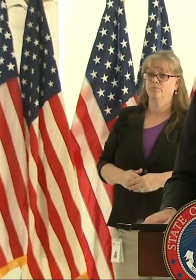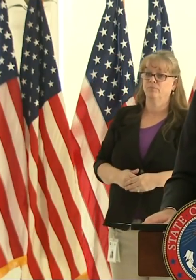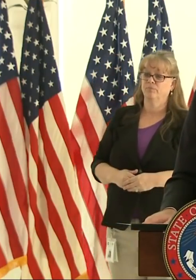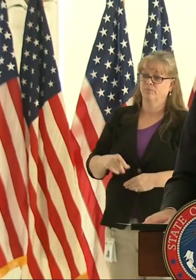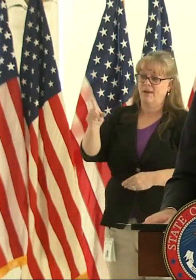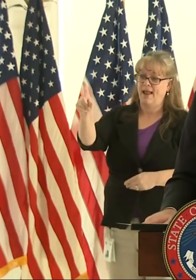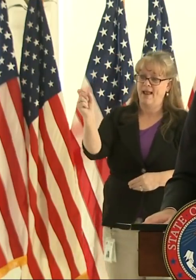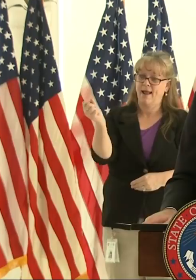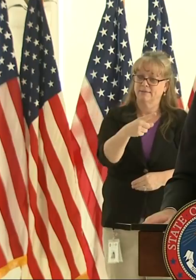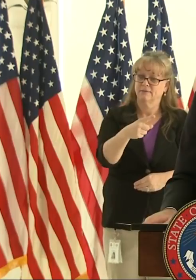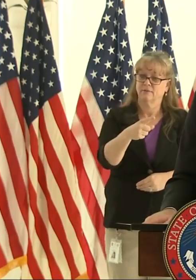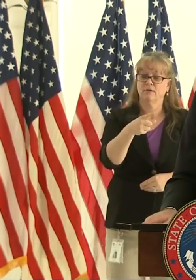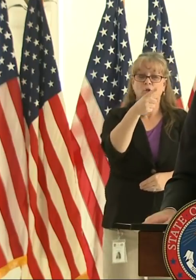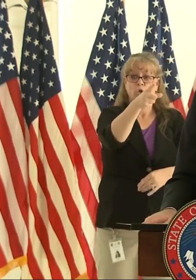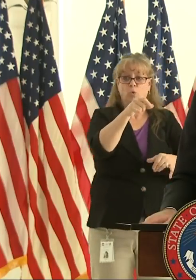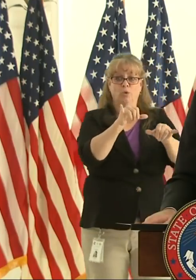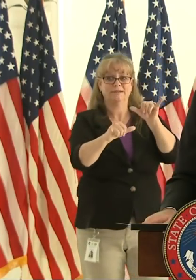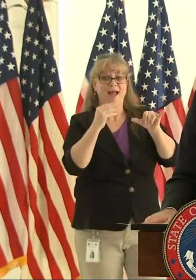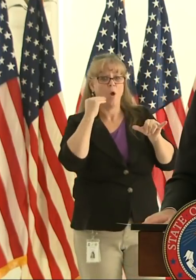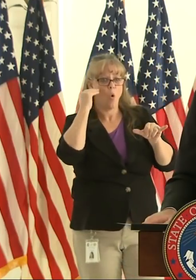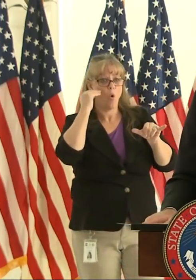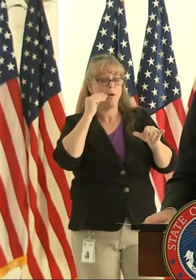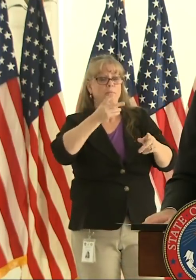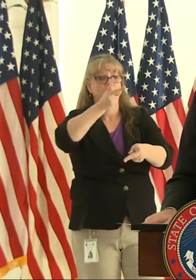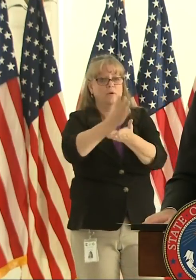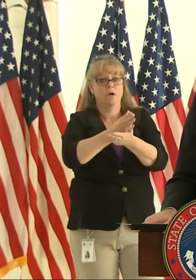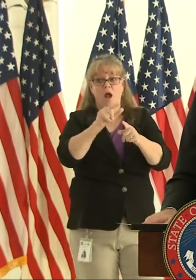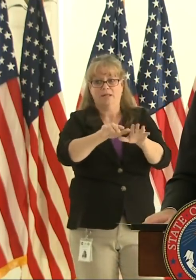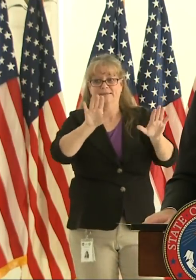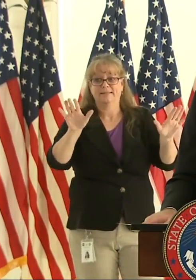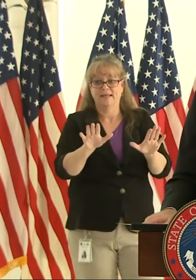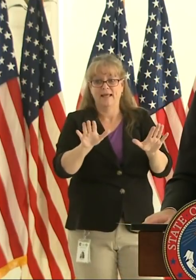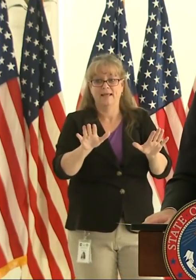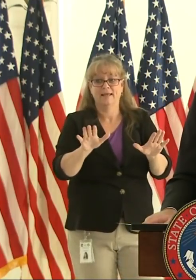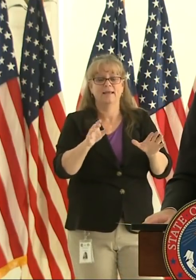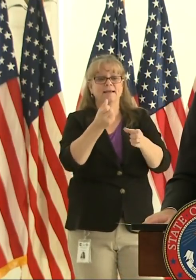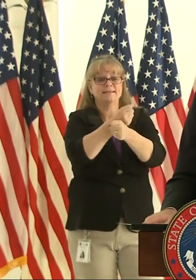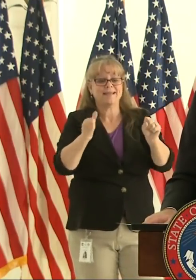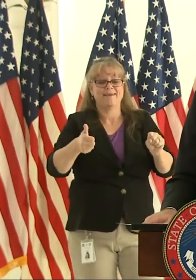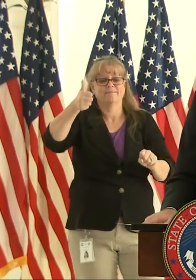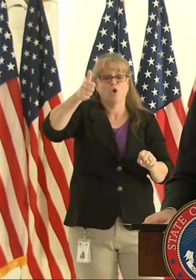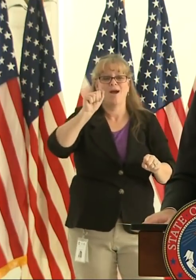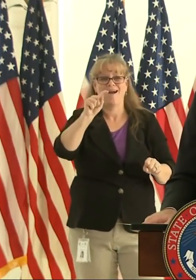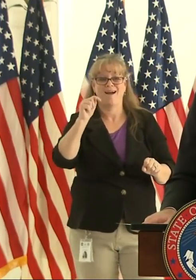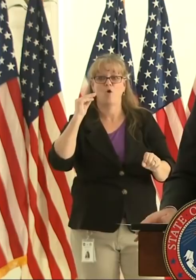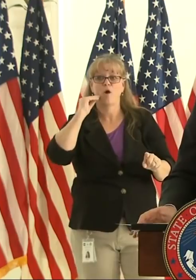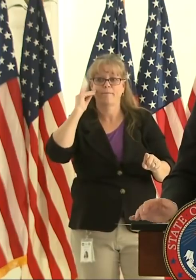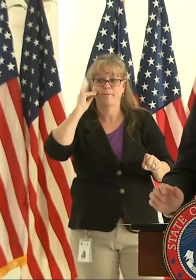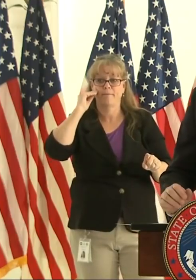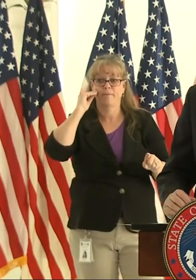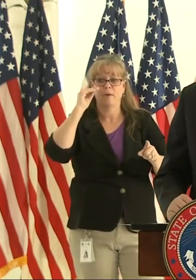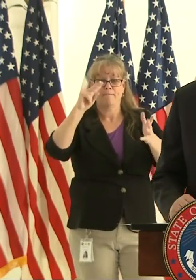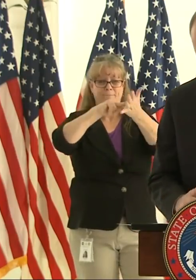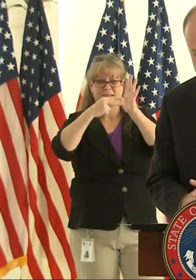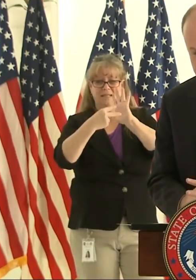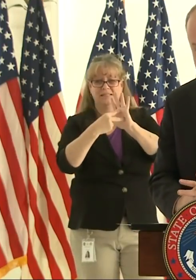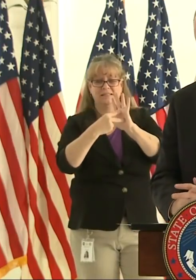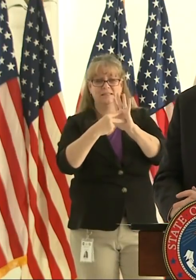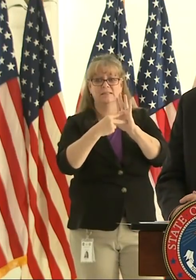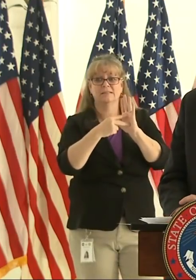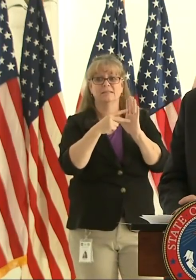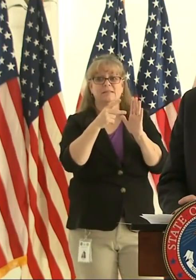ending Sunday, and then we get into that safer-at-home period. We don't know how long that lasts, but it sounds like the safer-at-home period is kind of like the stay-at-home